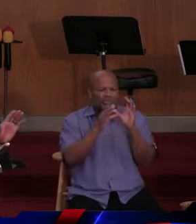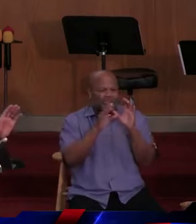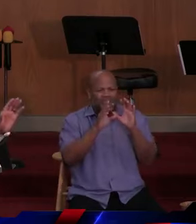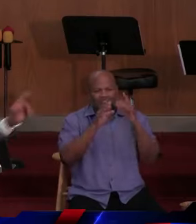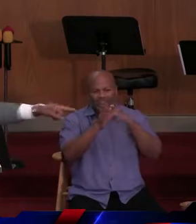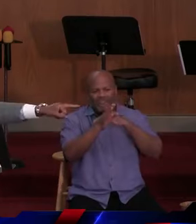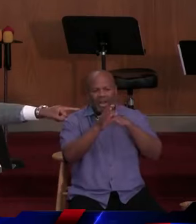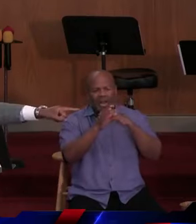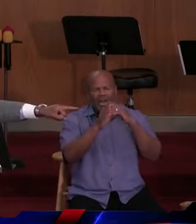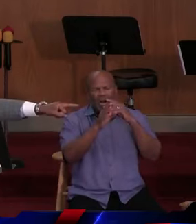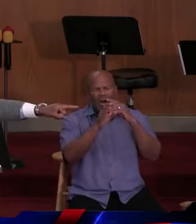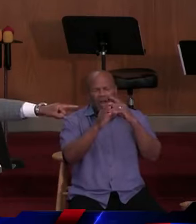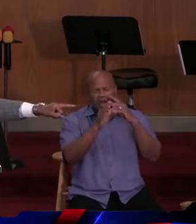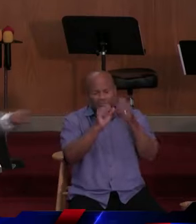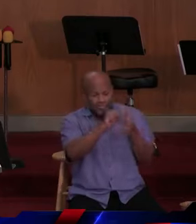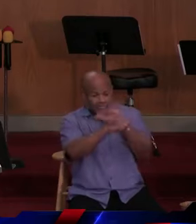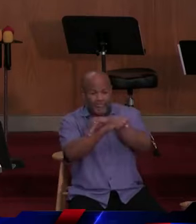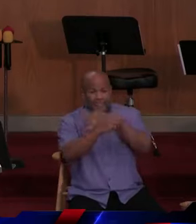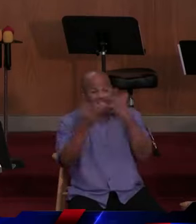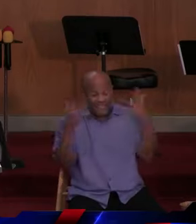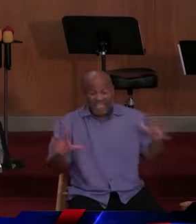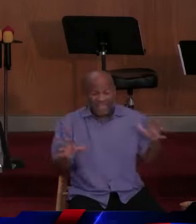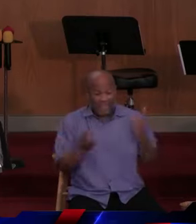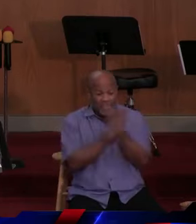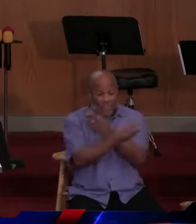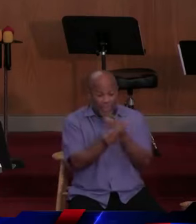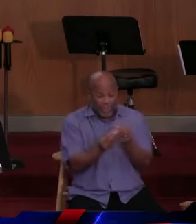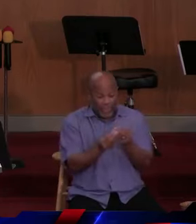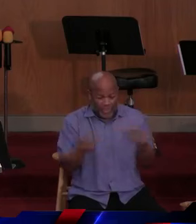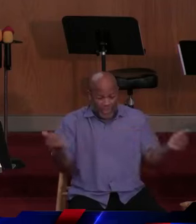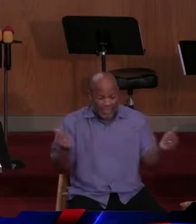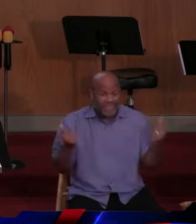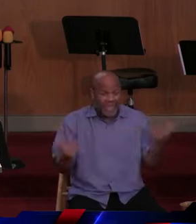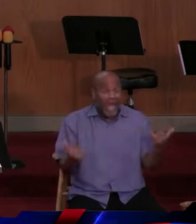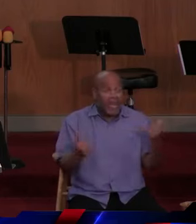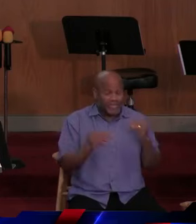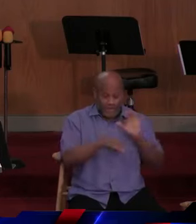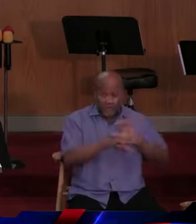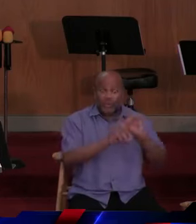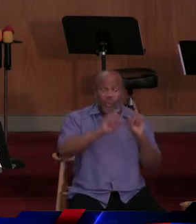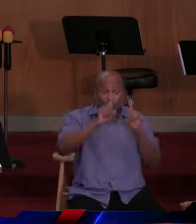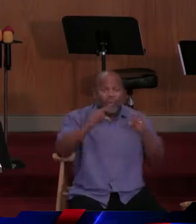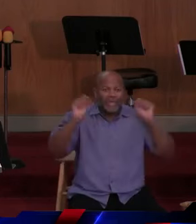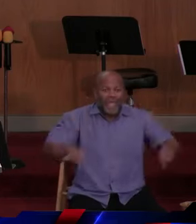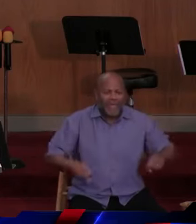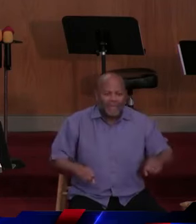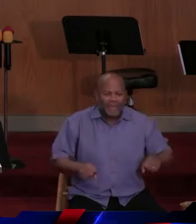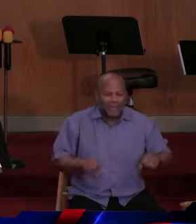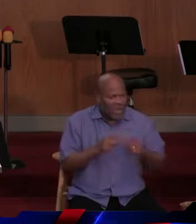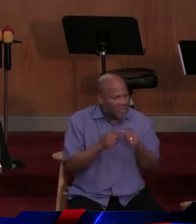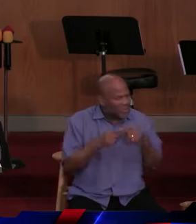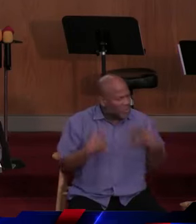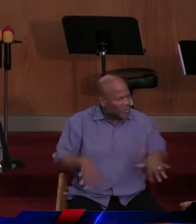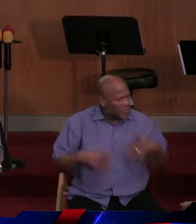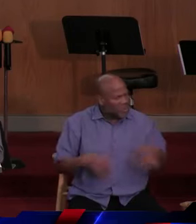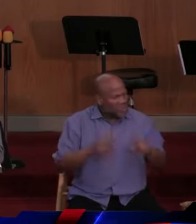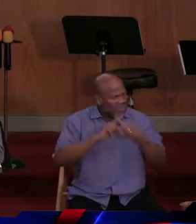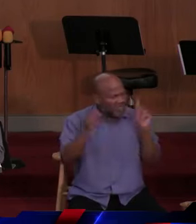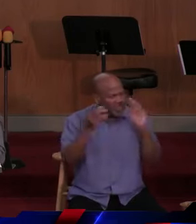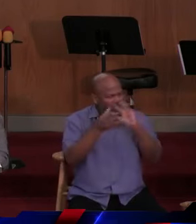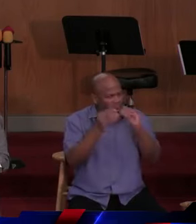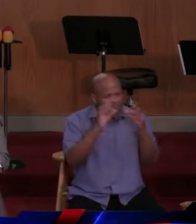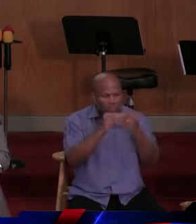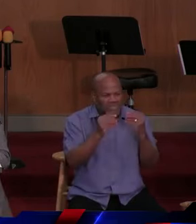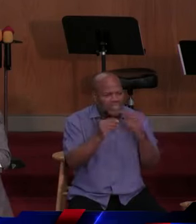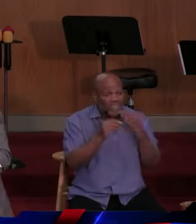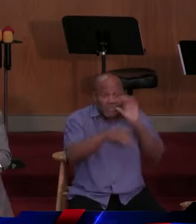thing when you don't feel like going to church. It's another thing when the man say you can't go to church. It's a whole different